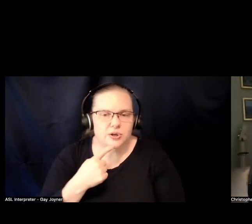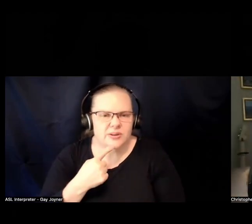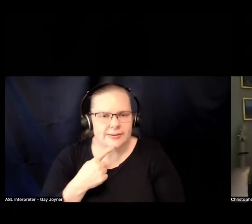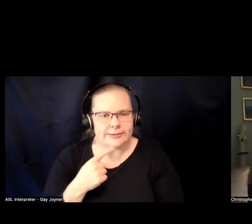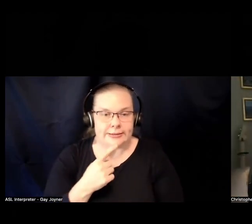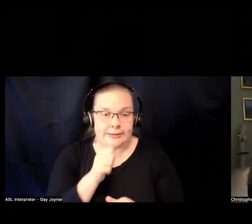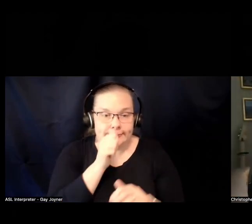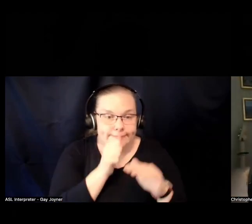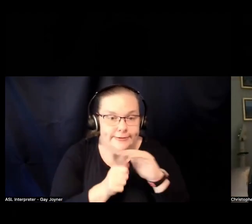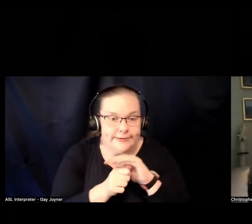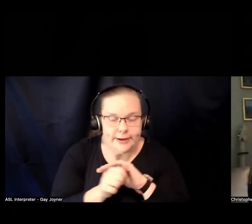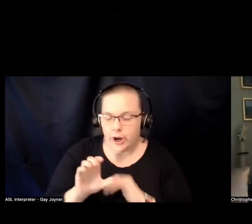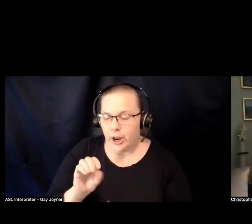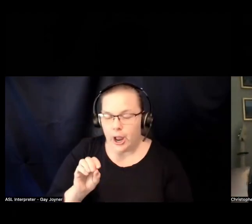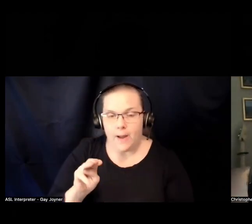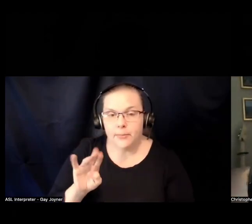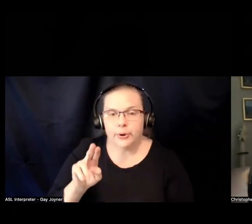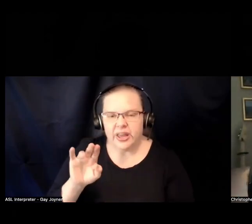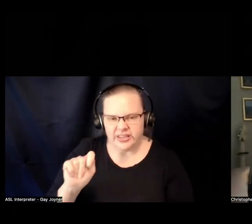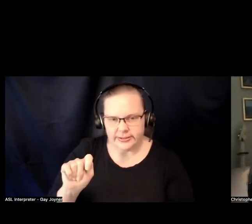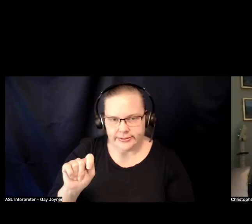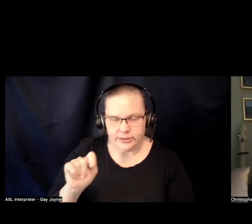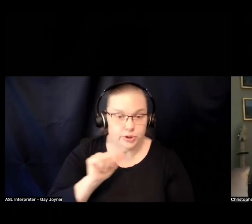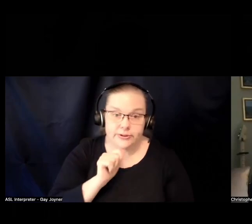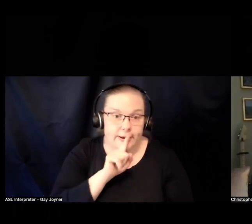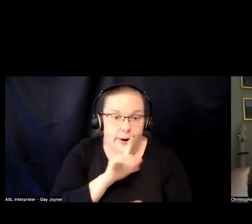communist, that she was disloyal and secretly a communist.